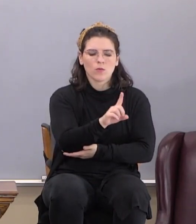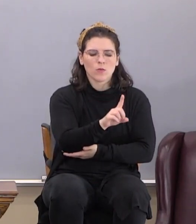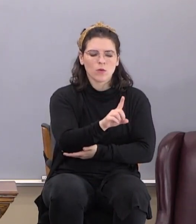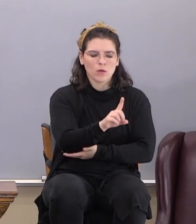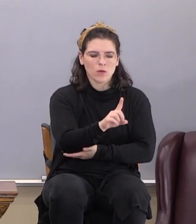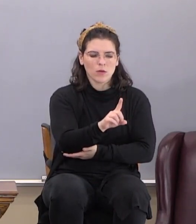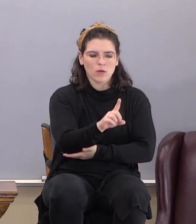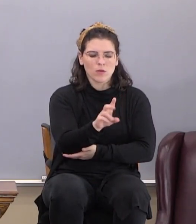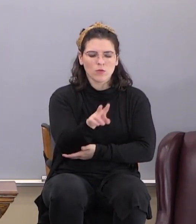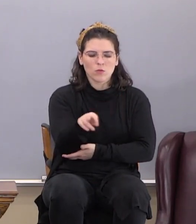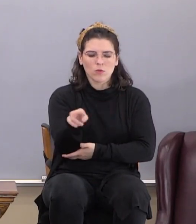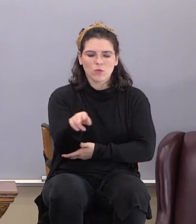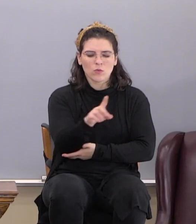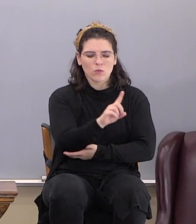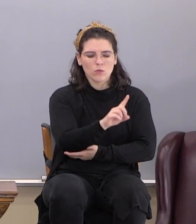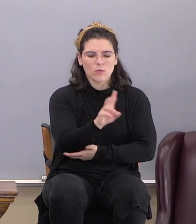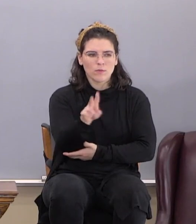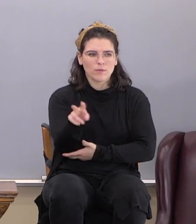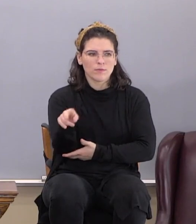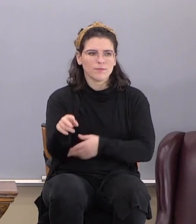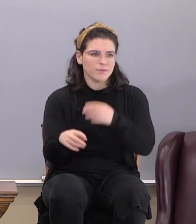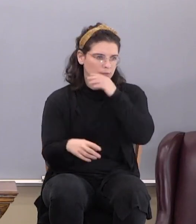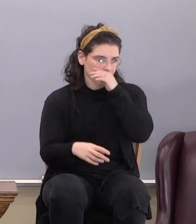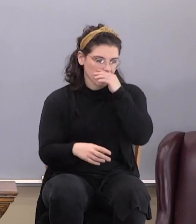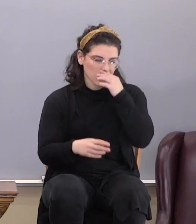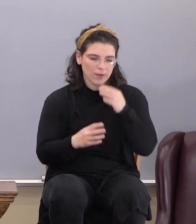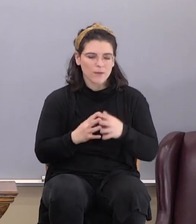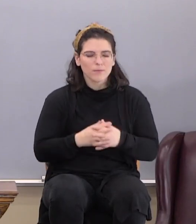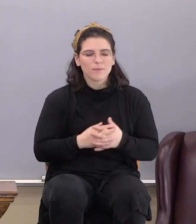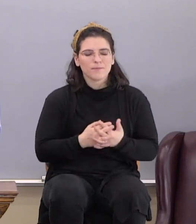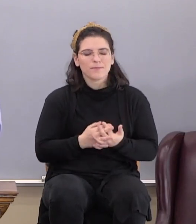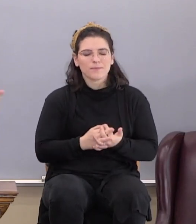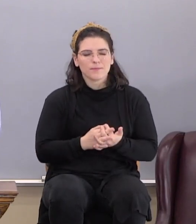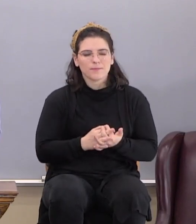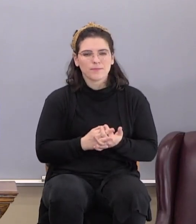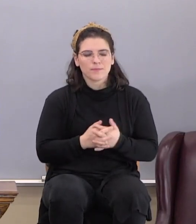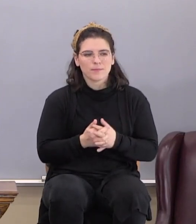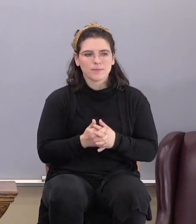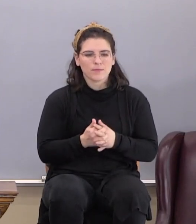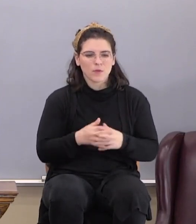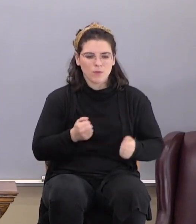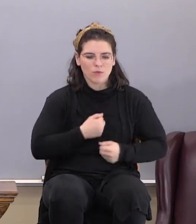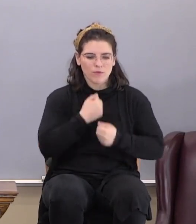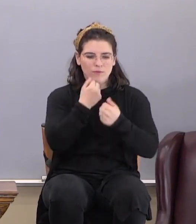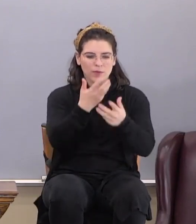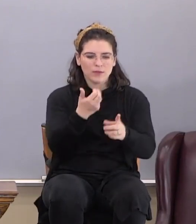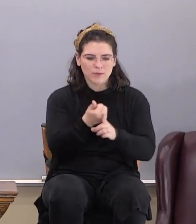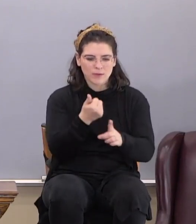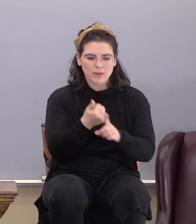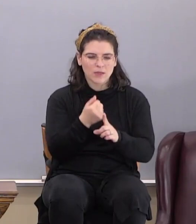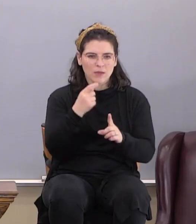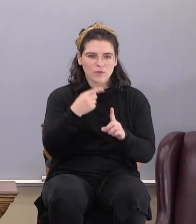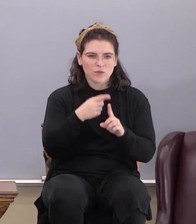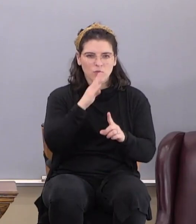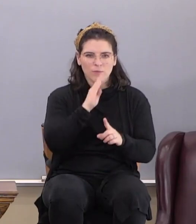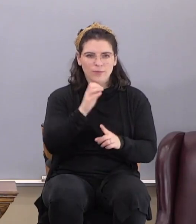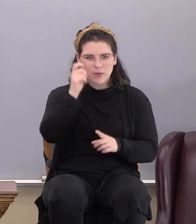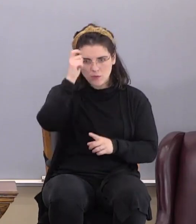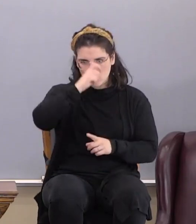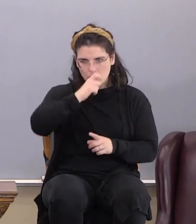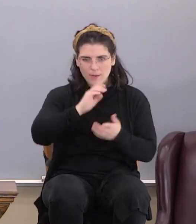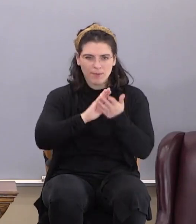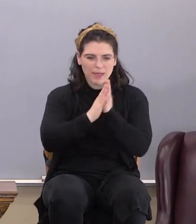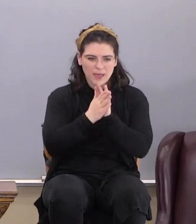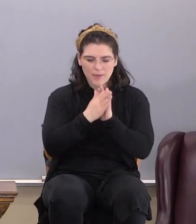verse 22. Look at Romans chapter 1, verse 22. Professing themselves to be wise, they became